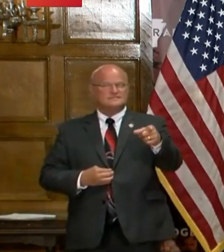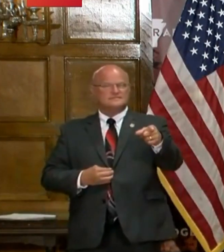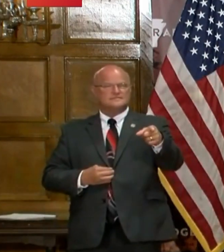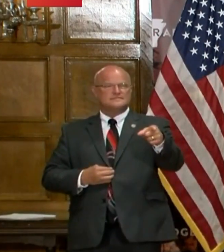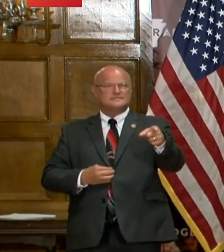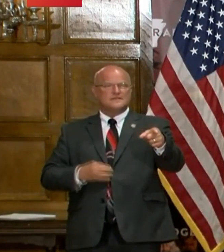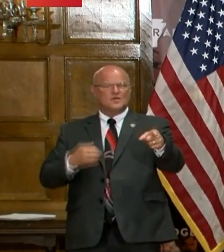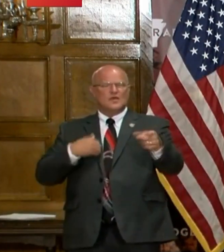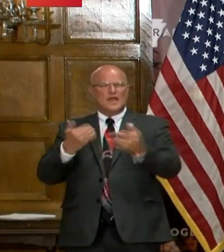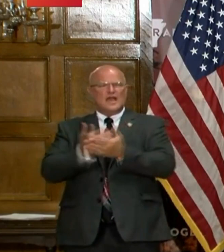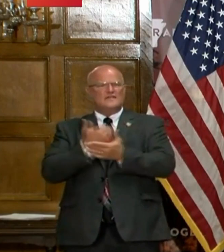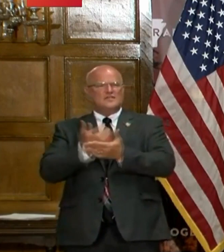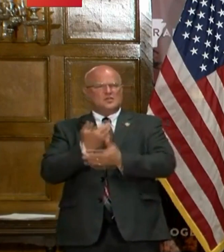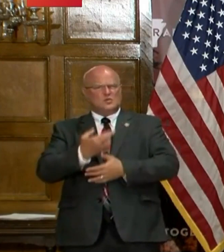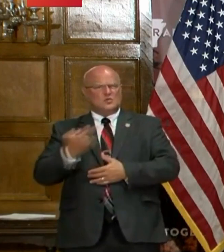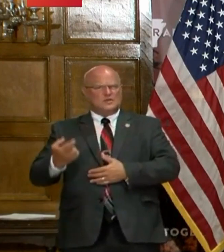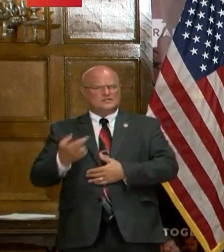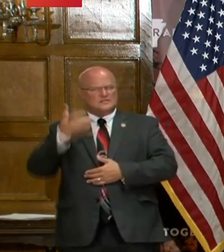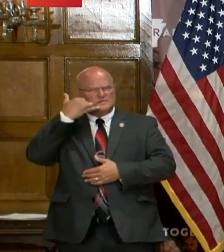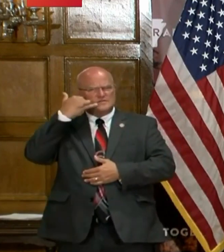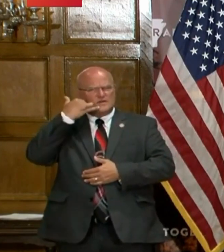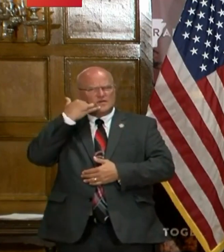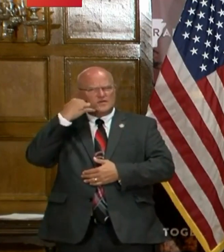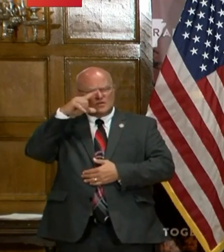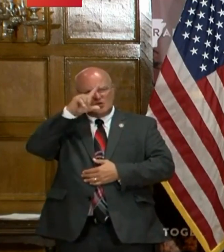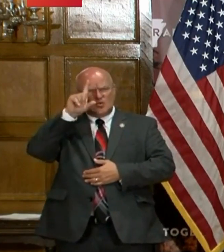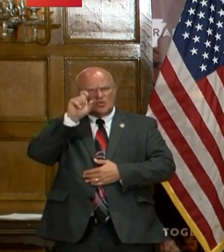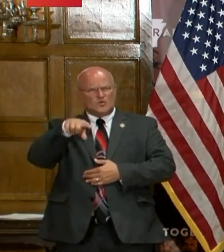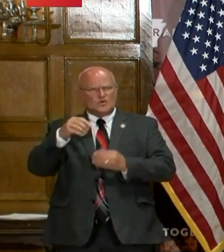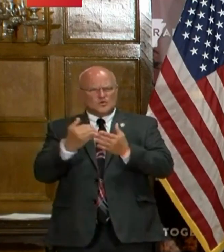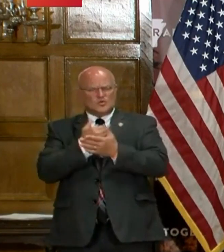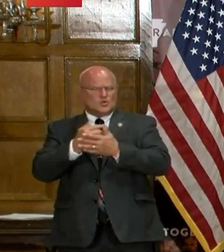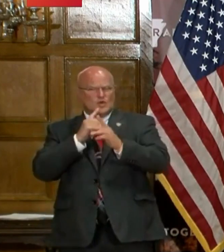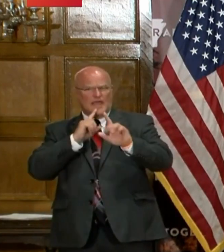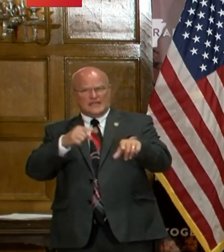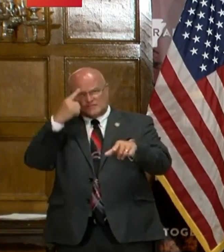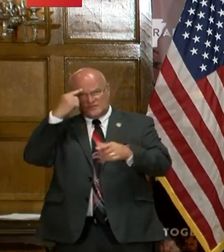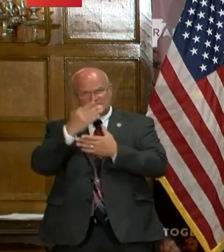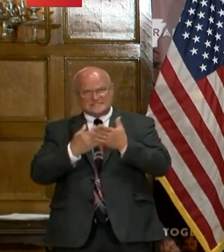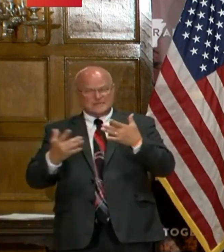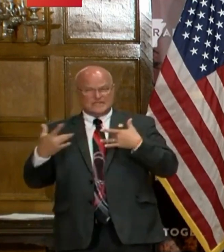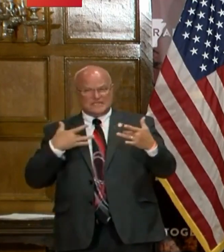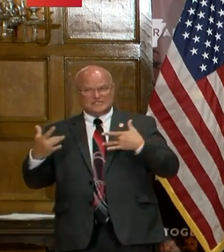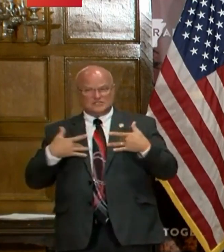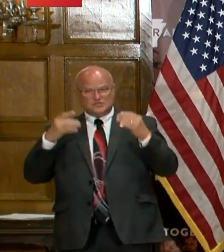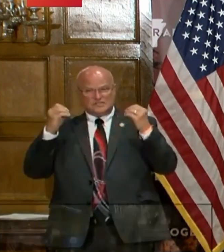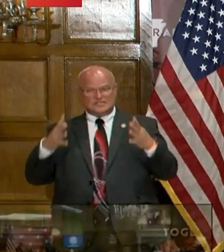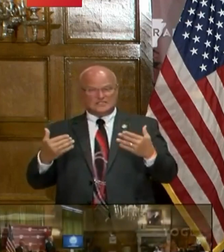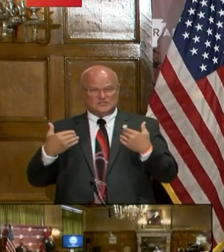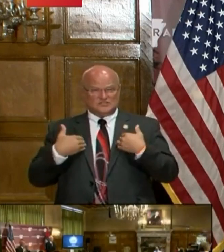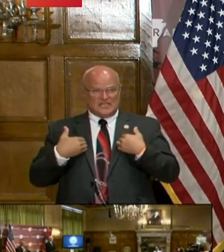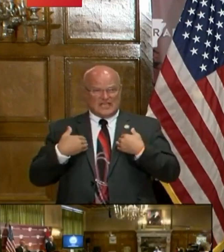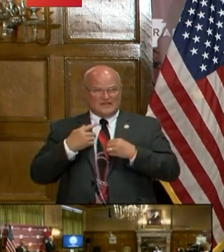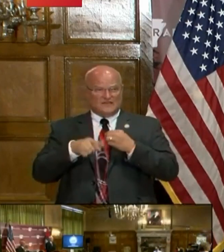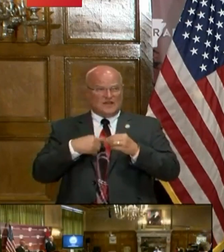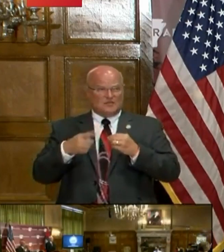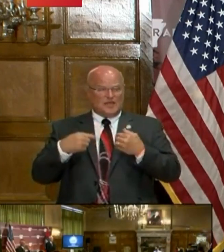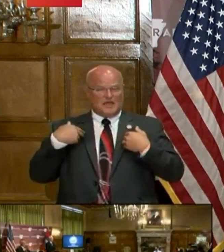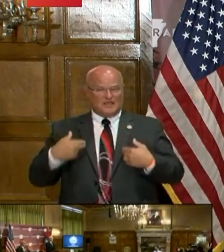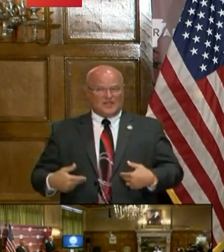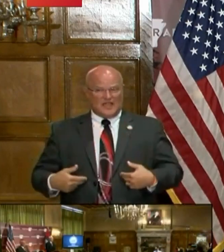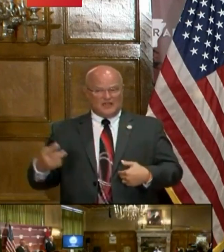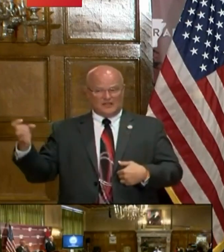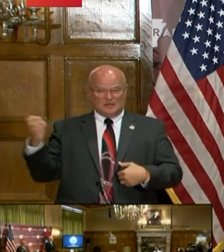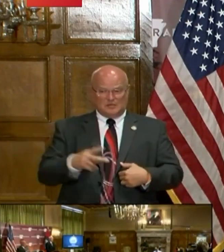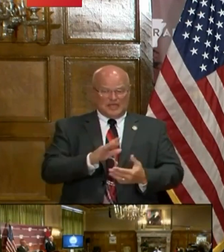You have this new resource line, but I'm wondering if you have any new answers for some of the concerns teachers have regarding their health